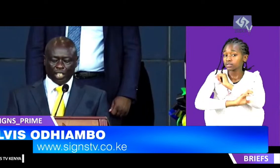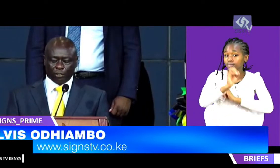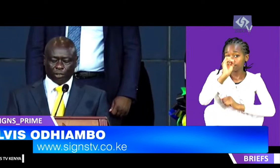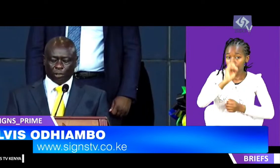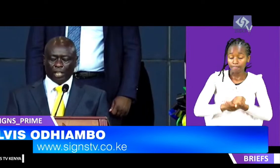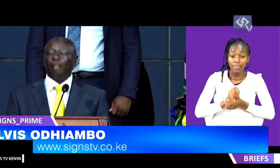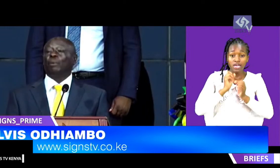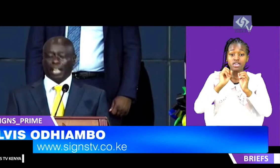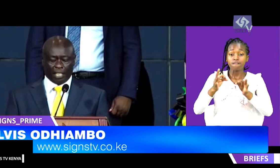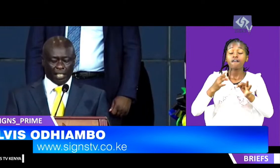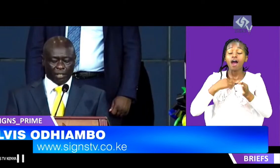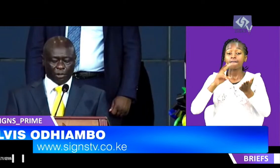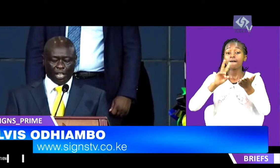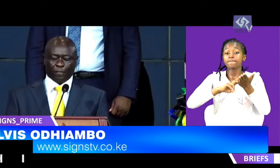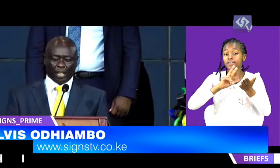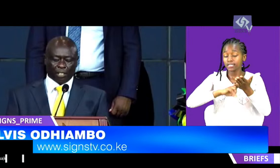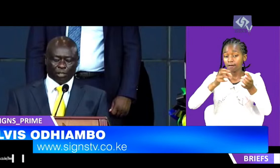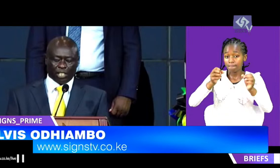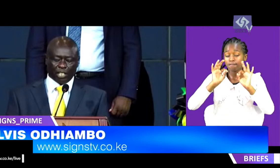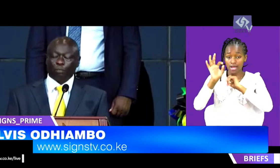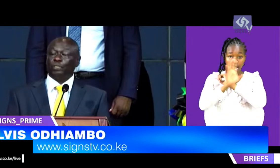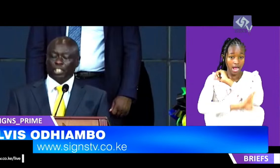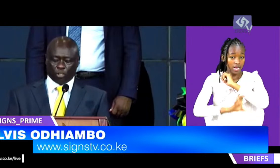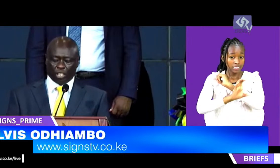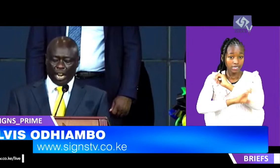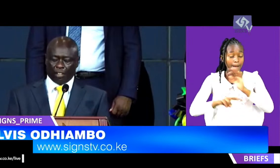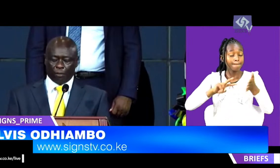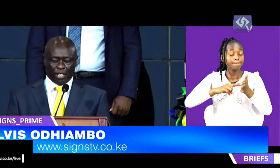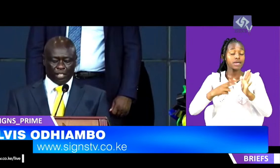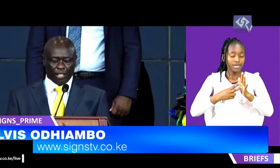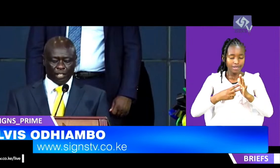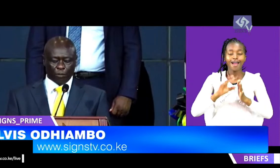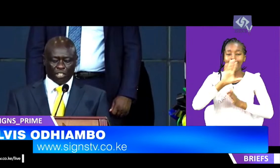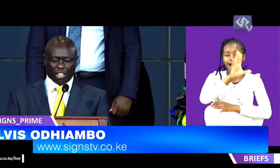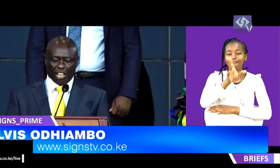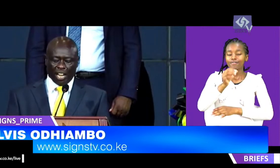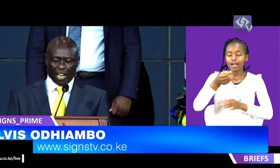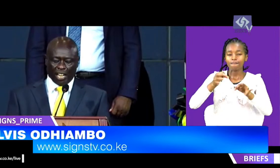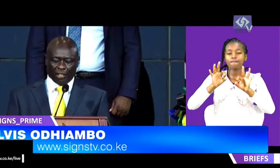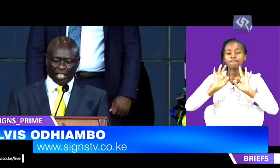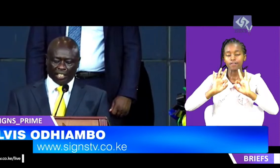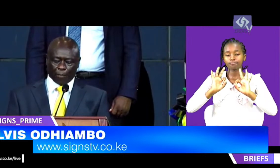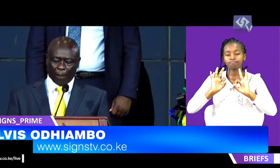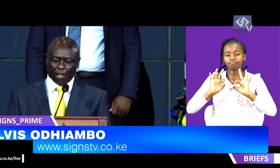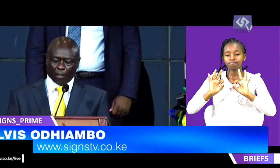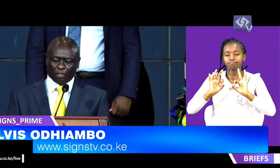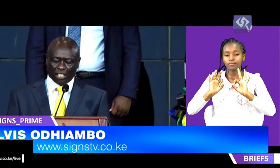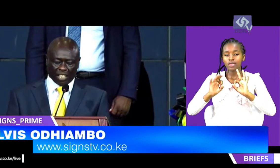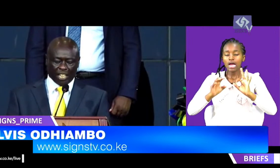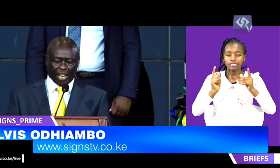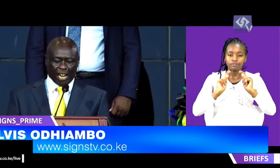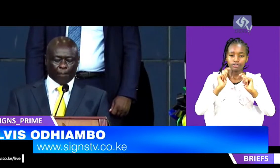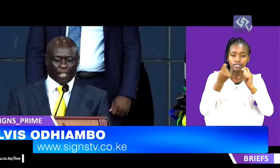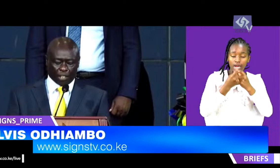is also an enabler to the African Continental Free Trade Agreement, which Kenya and the United Republic of Tanzania are party